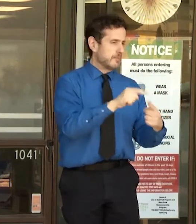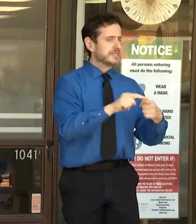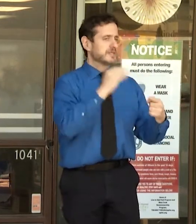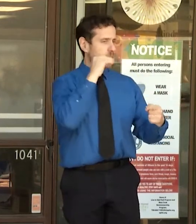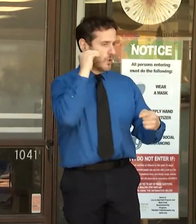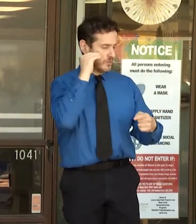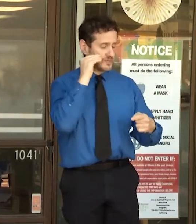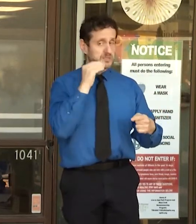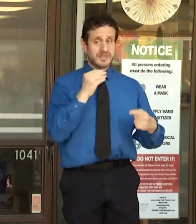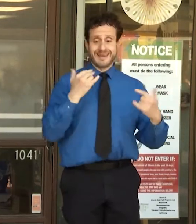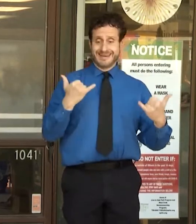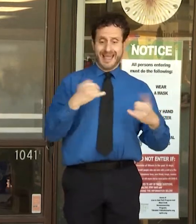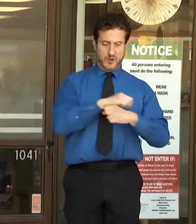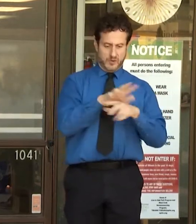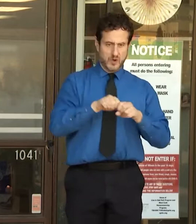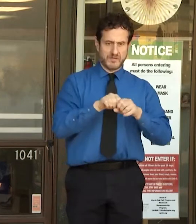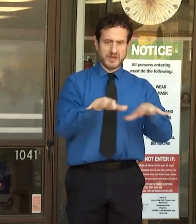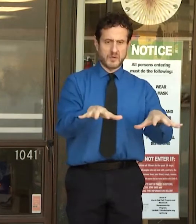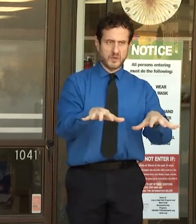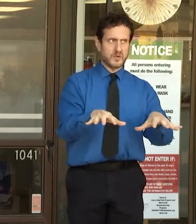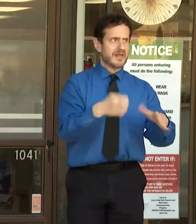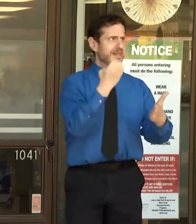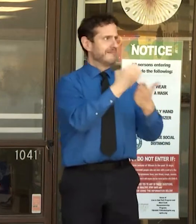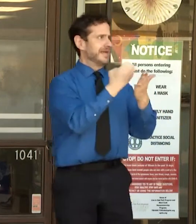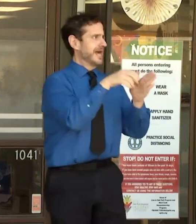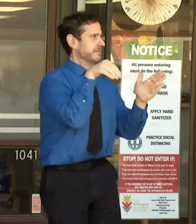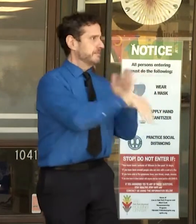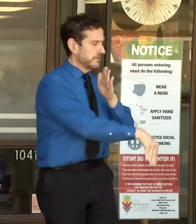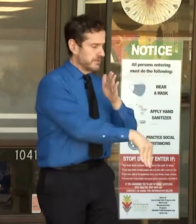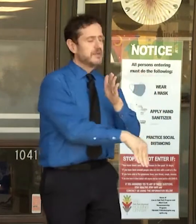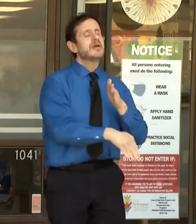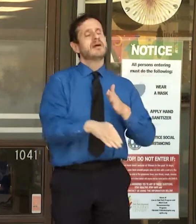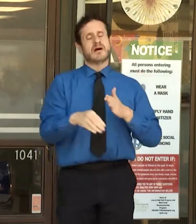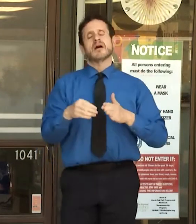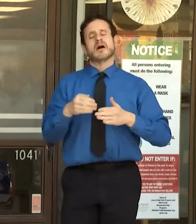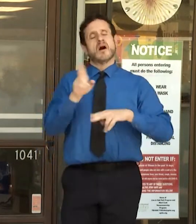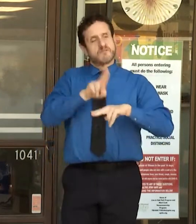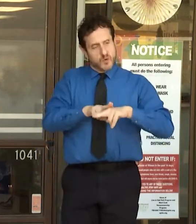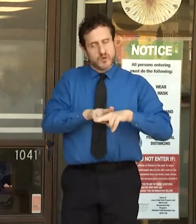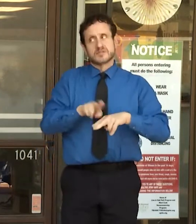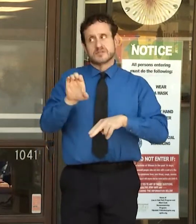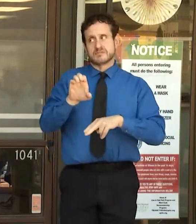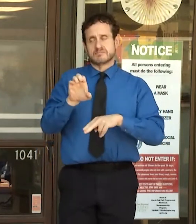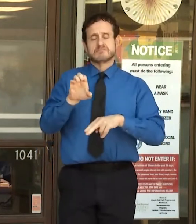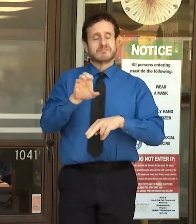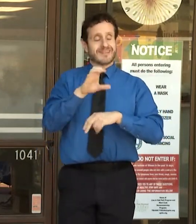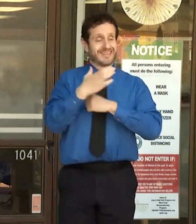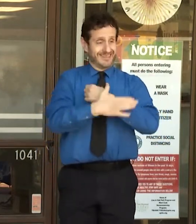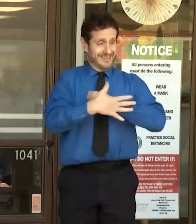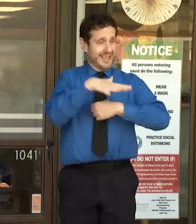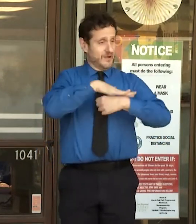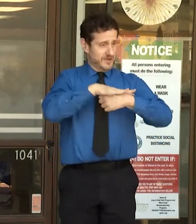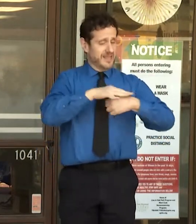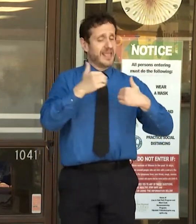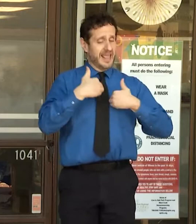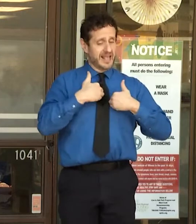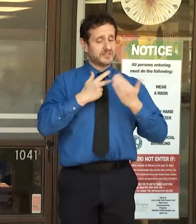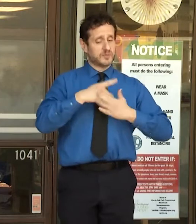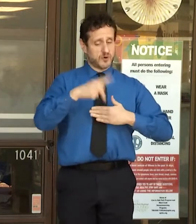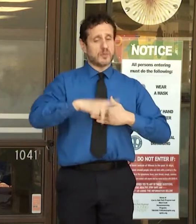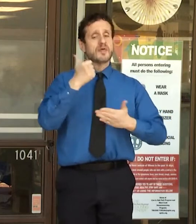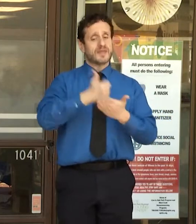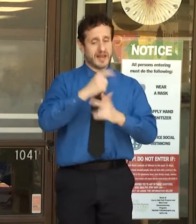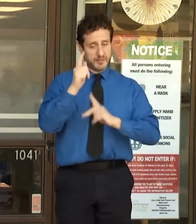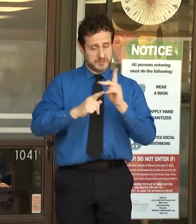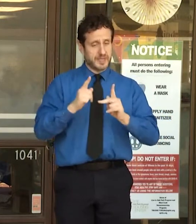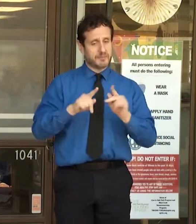period like this, the county would have a program that helps the most vulnerable renters stay in their homes and weather out